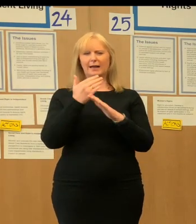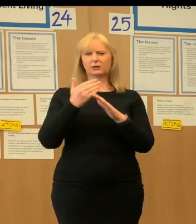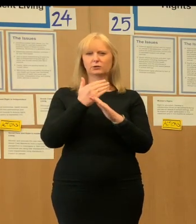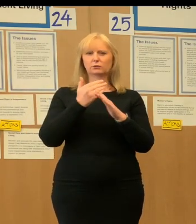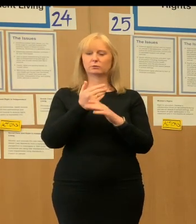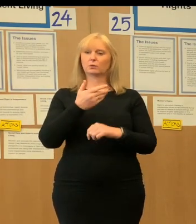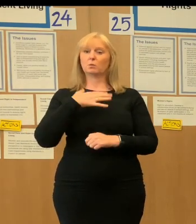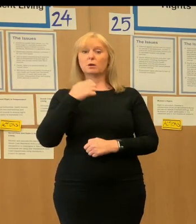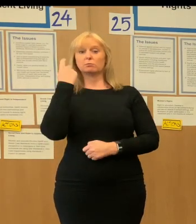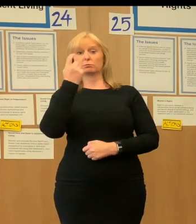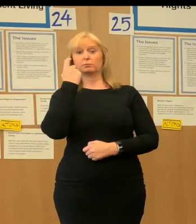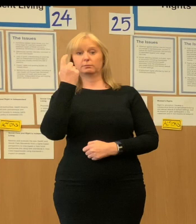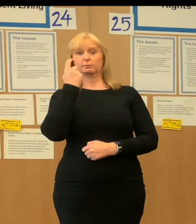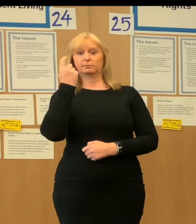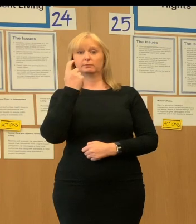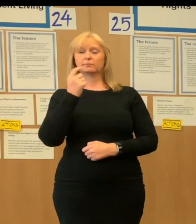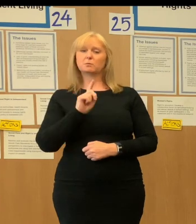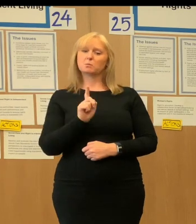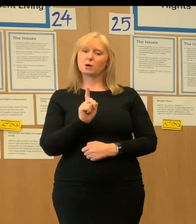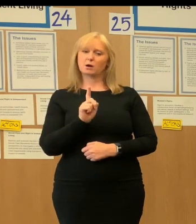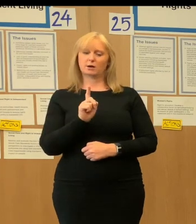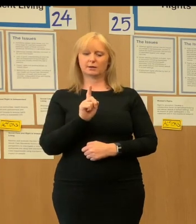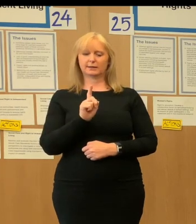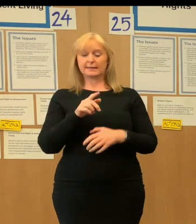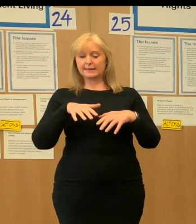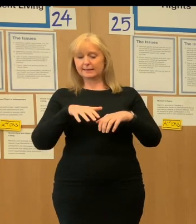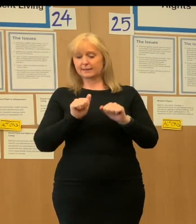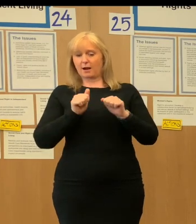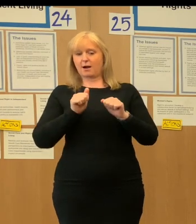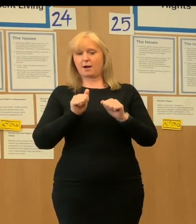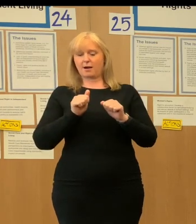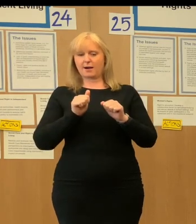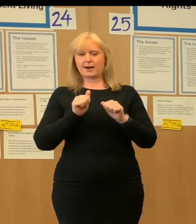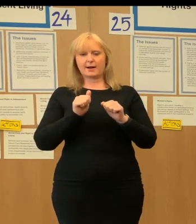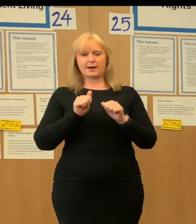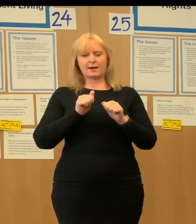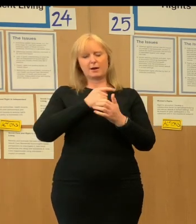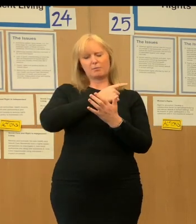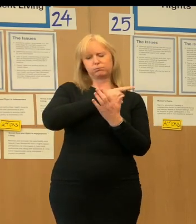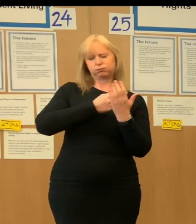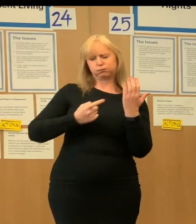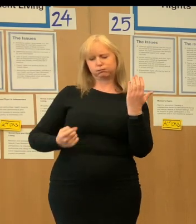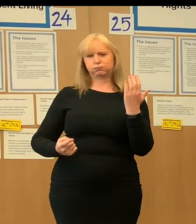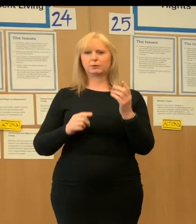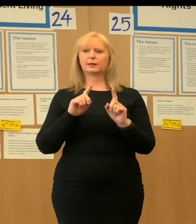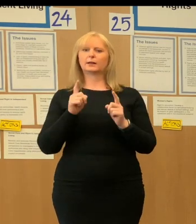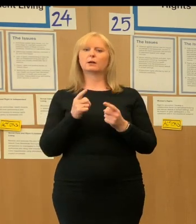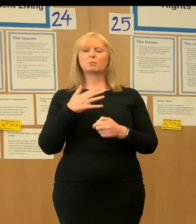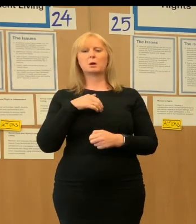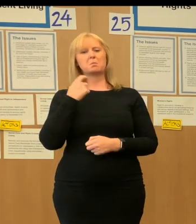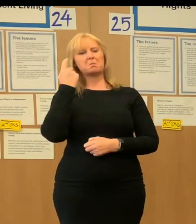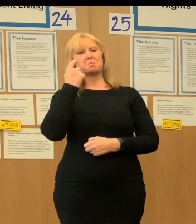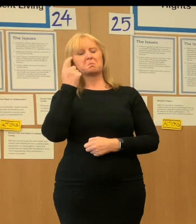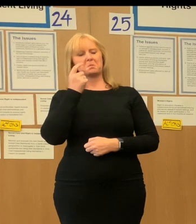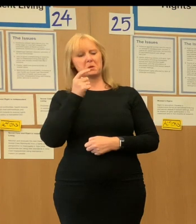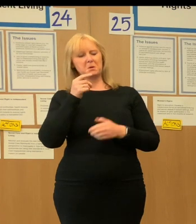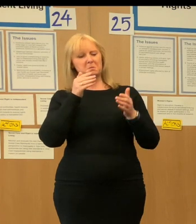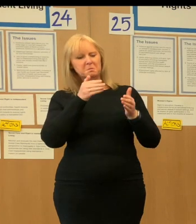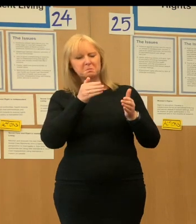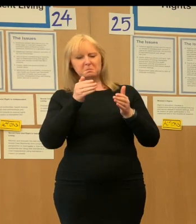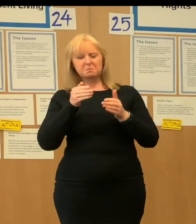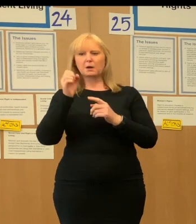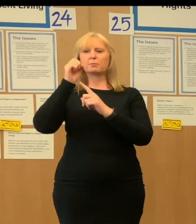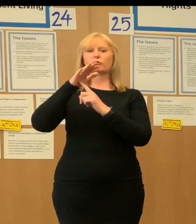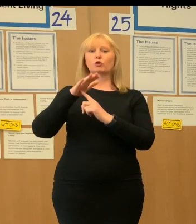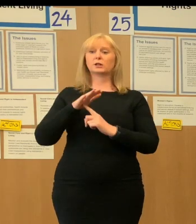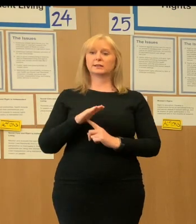think about where we might want to start. We can't do all of them straight away, so we want to start to think about how do we prioritise